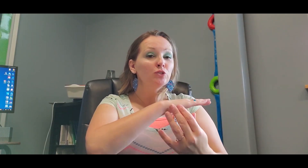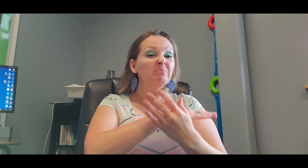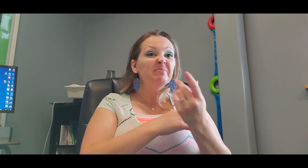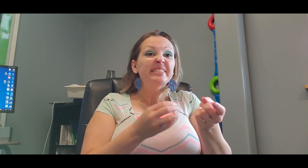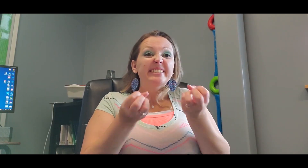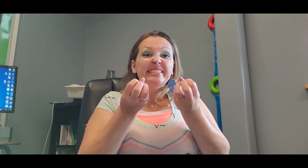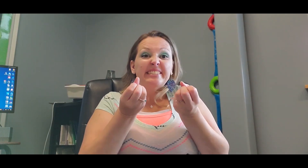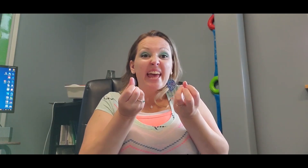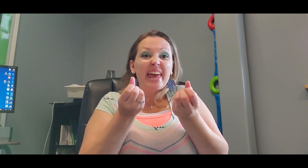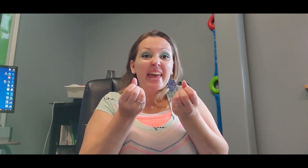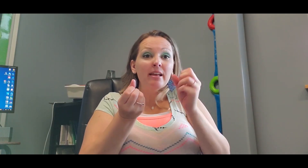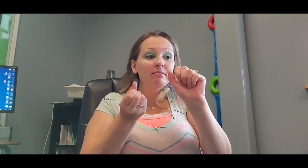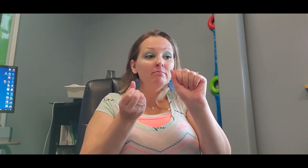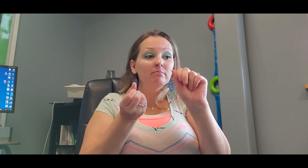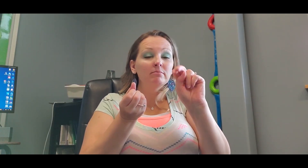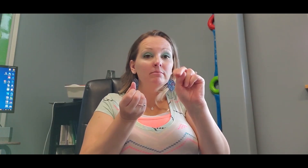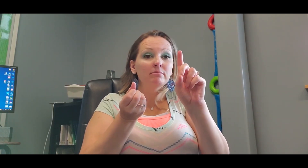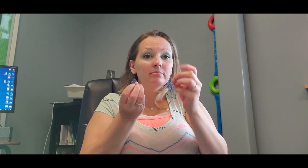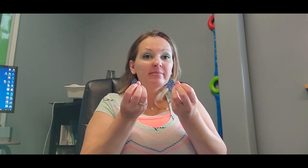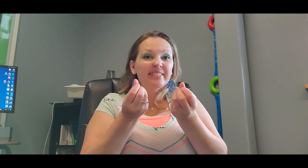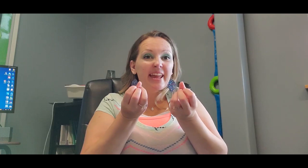As a family, they all went to the beach.